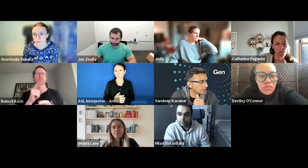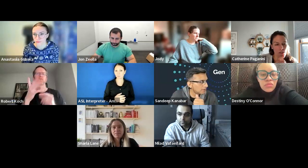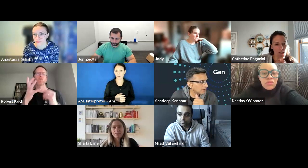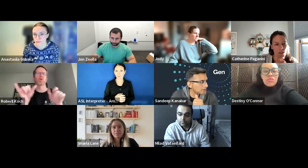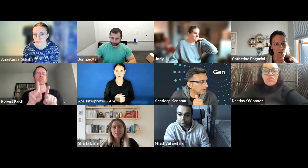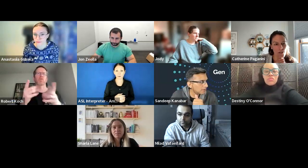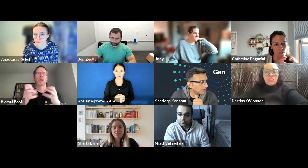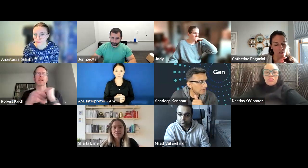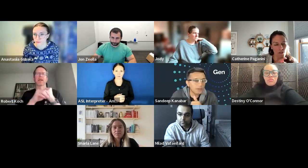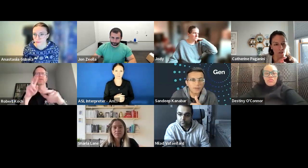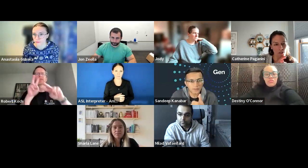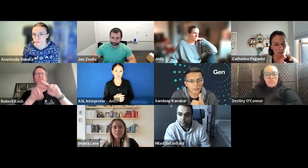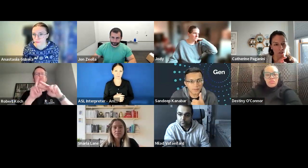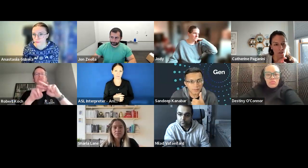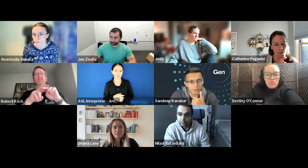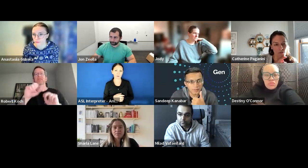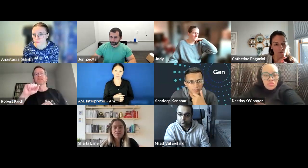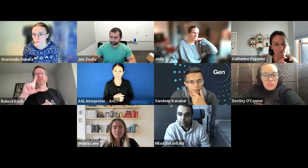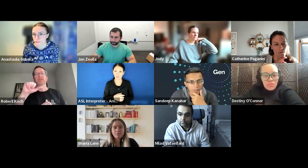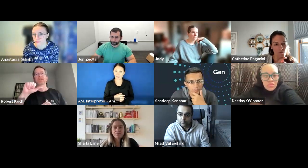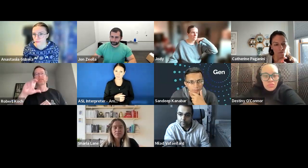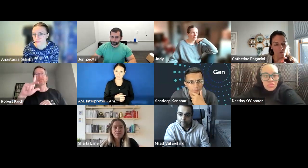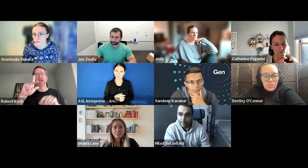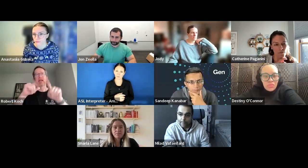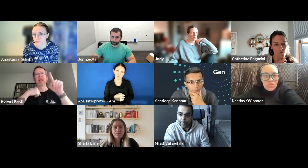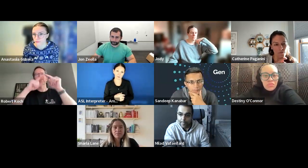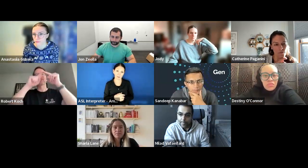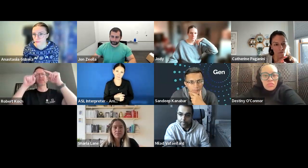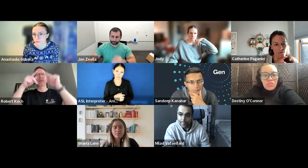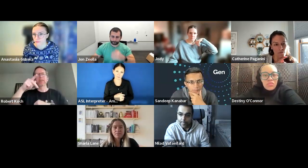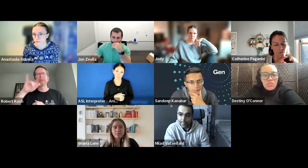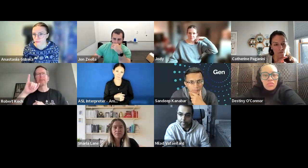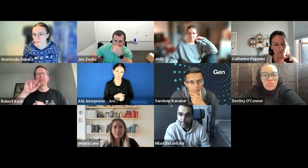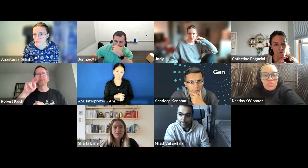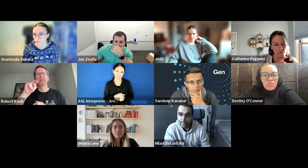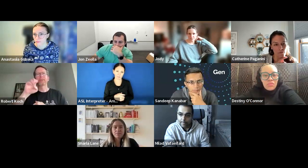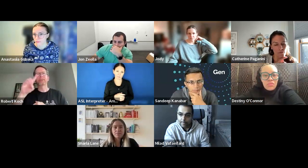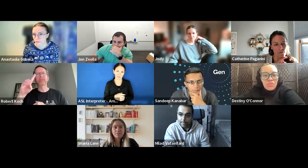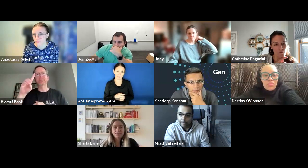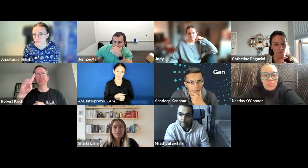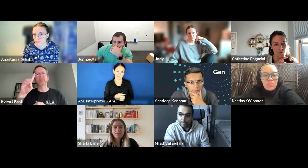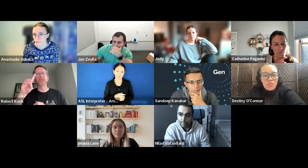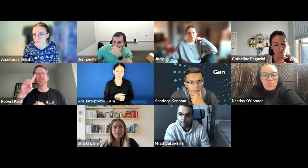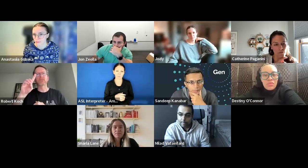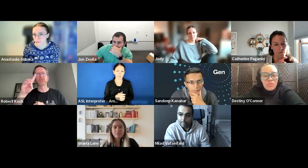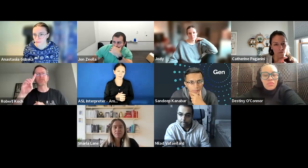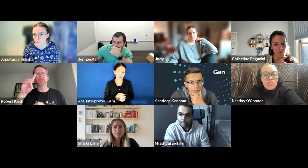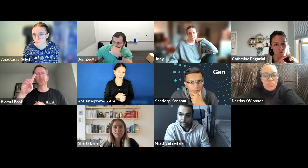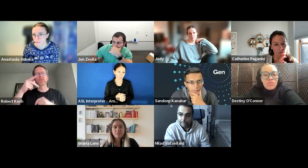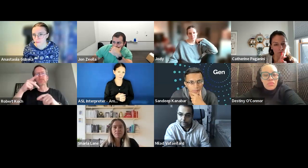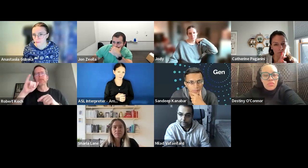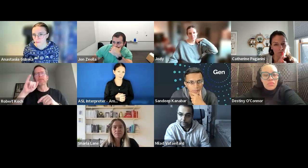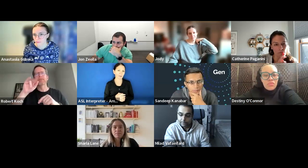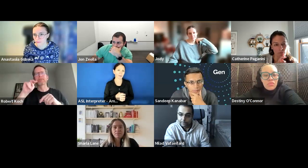Also, Rob here, I just wanted to mention that, you know, Slack may be a good option as well, because within Slack, there is the